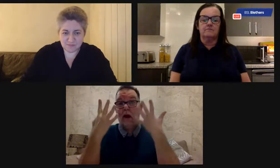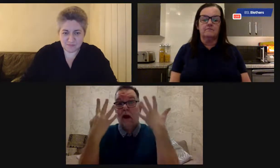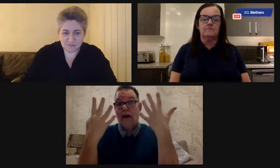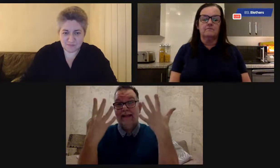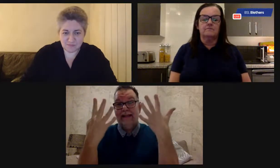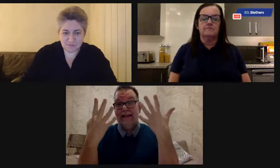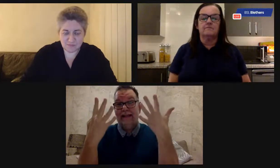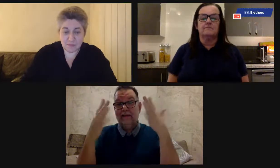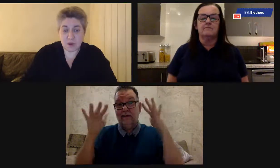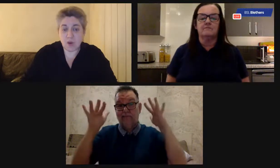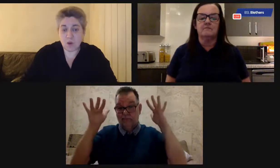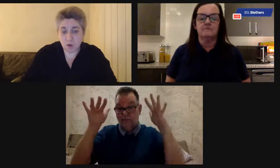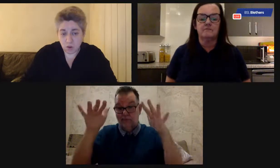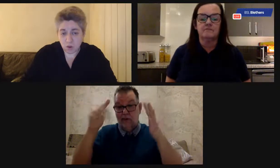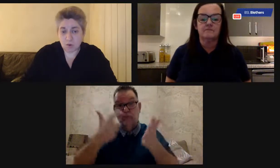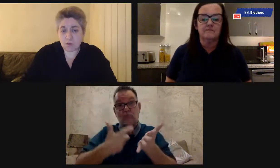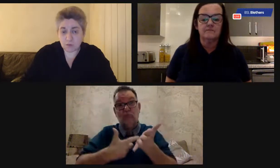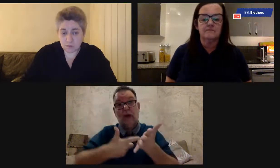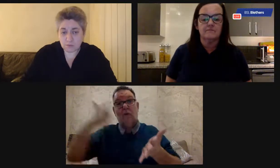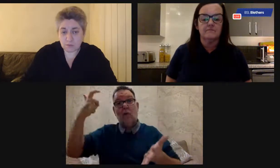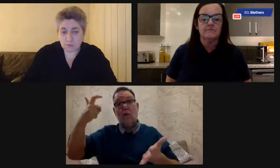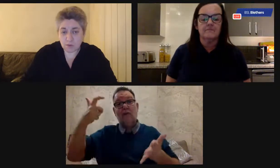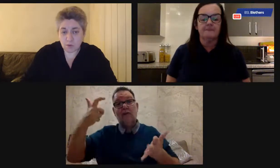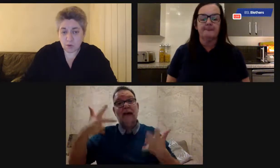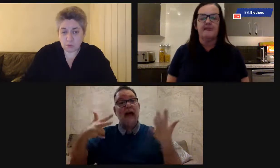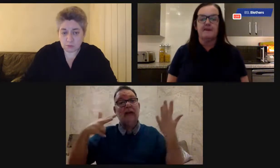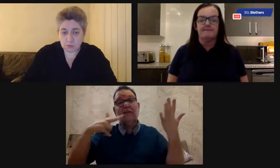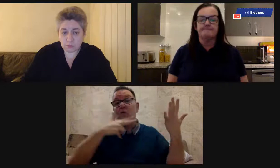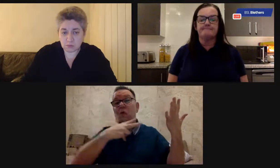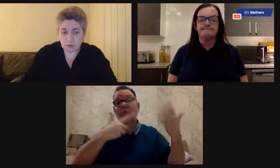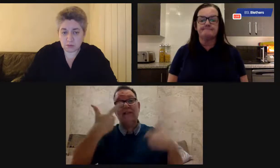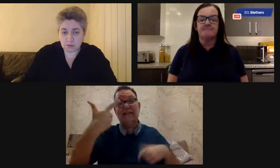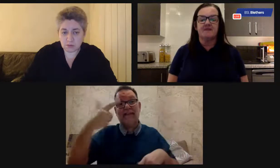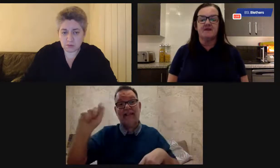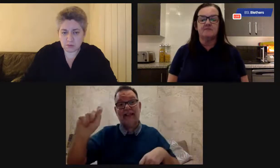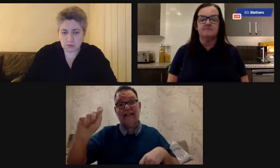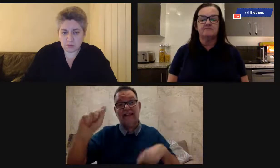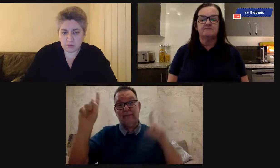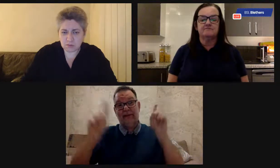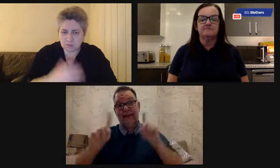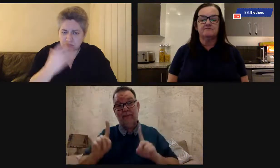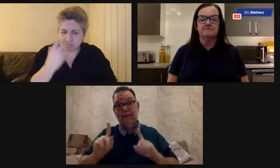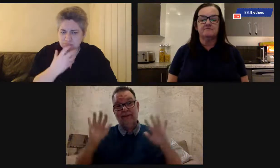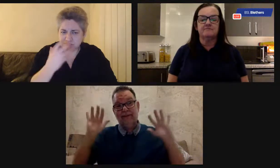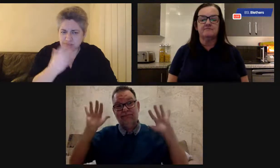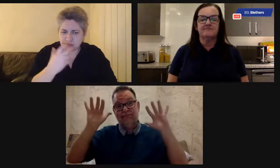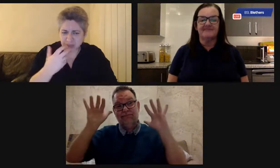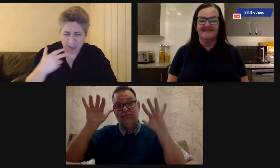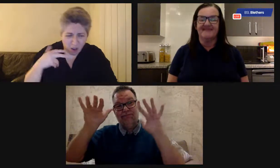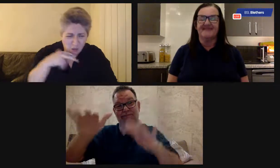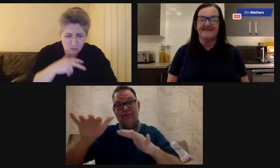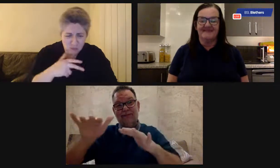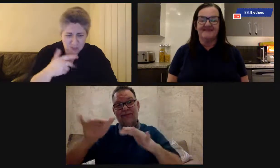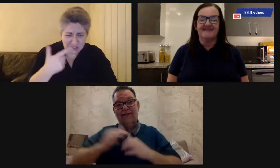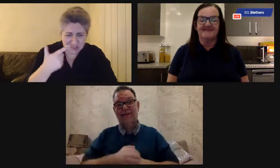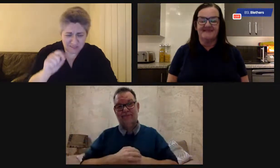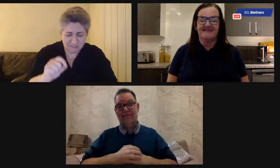surprised. And in 2009, that was a record number of people.